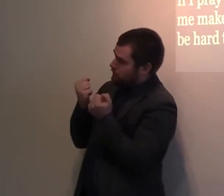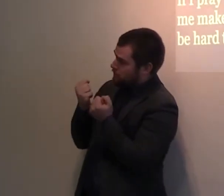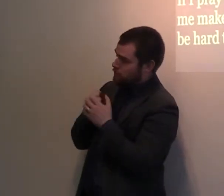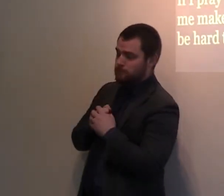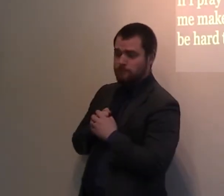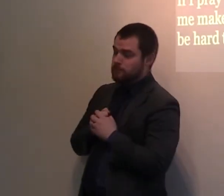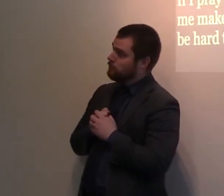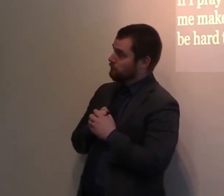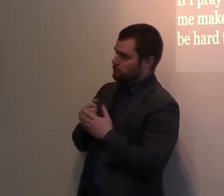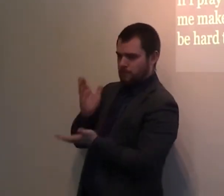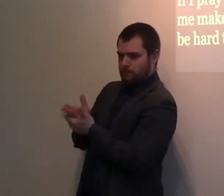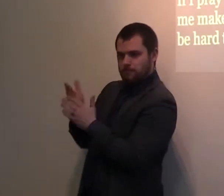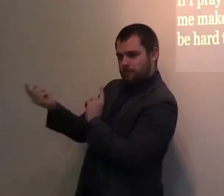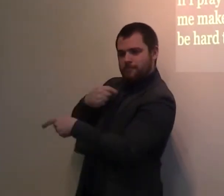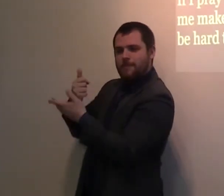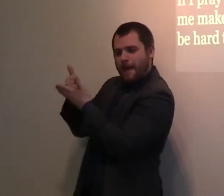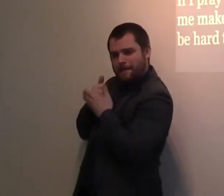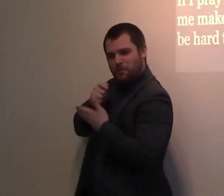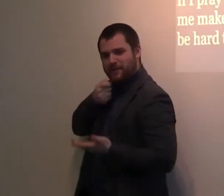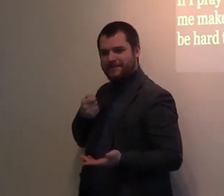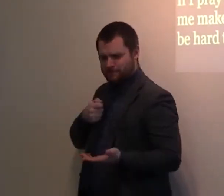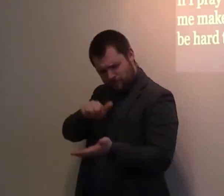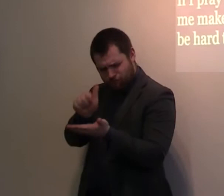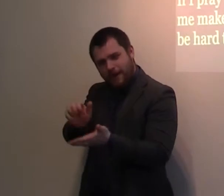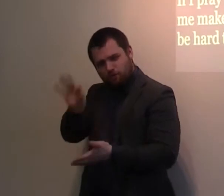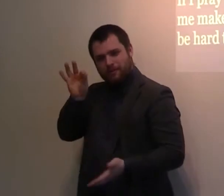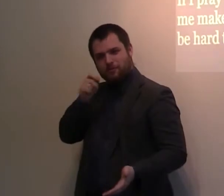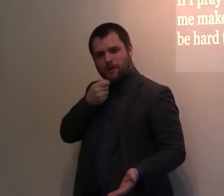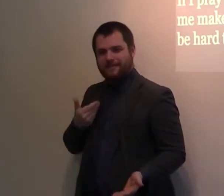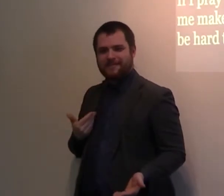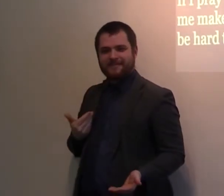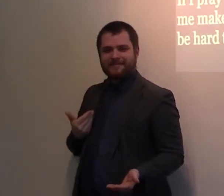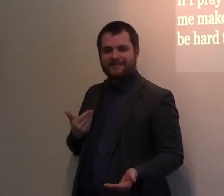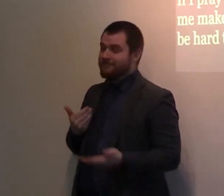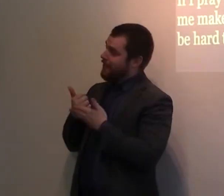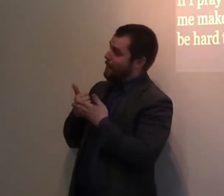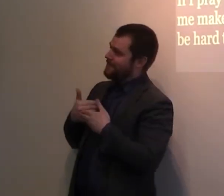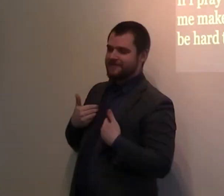He will help me make the right choices. It will not be hard to do.